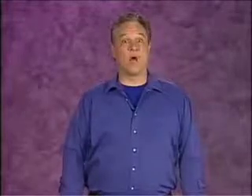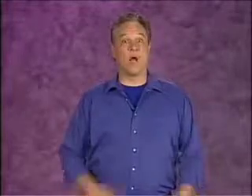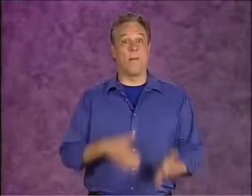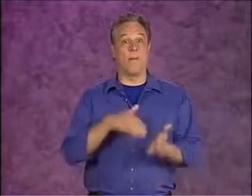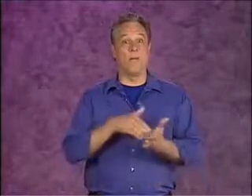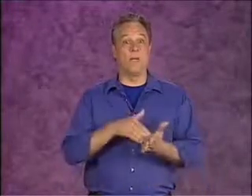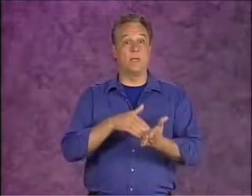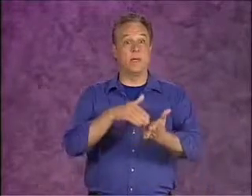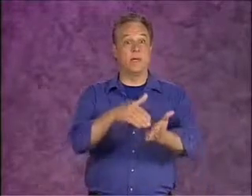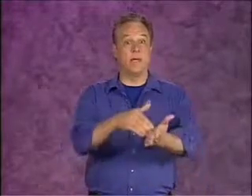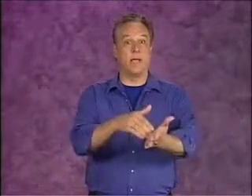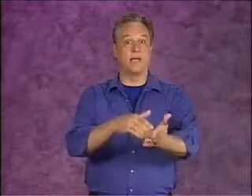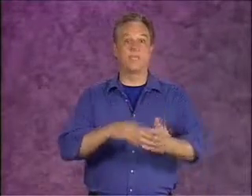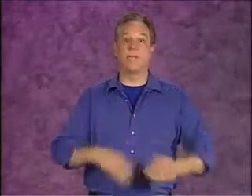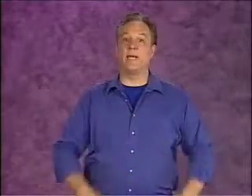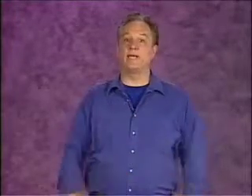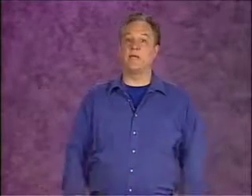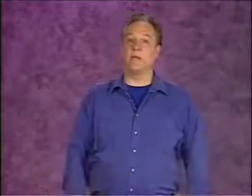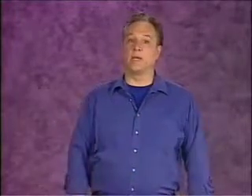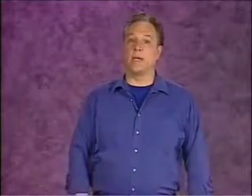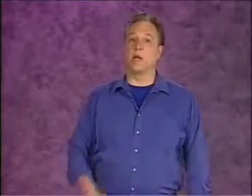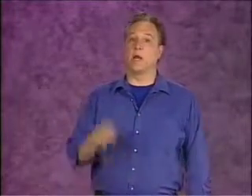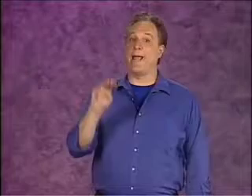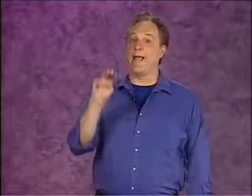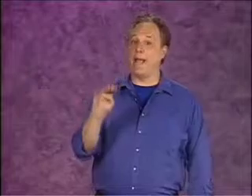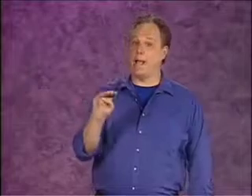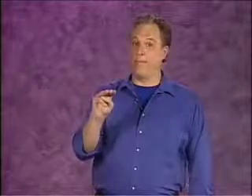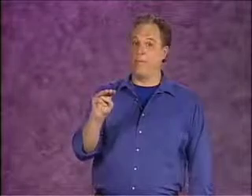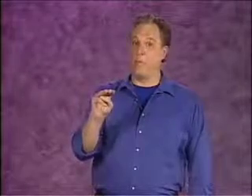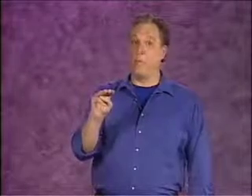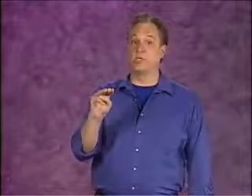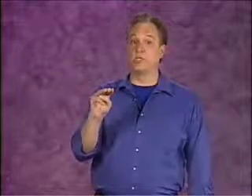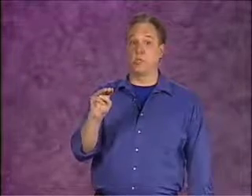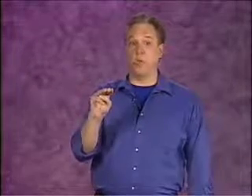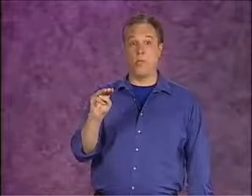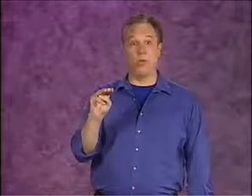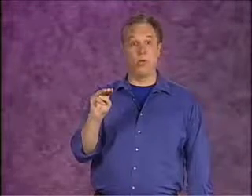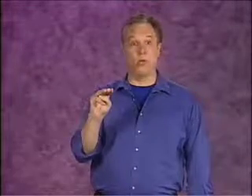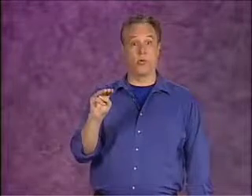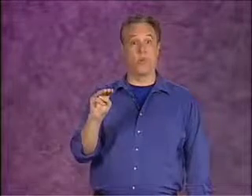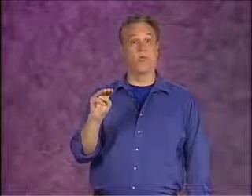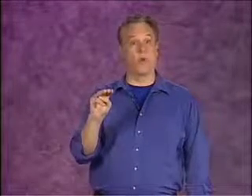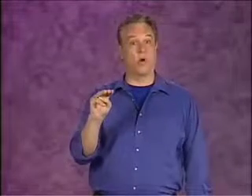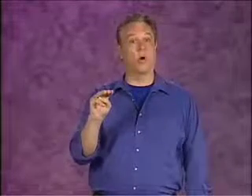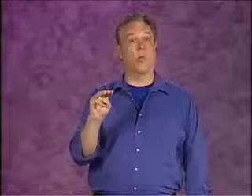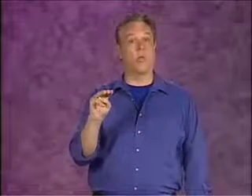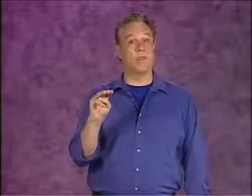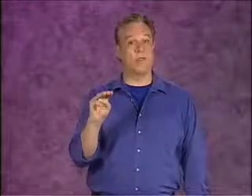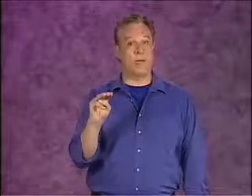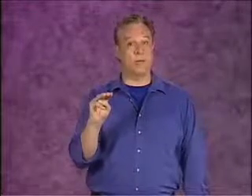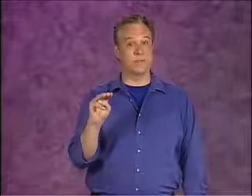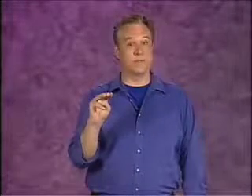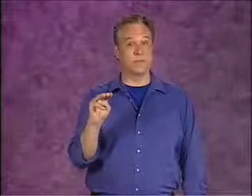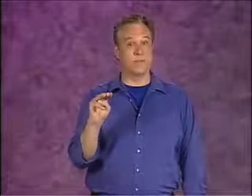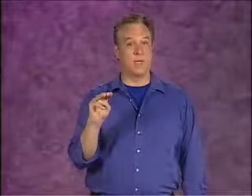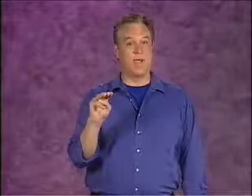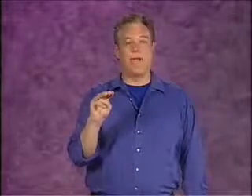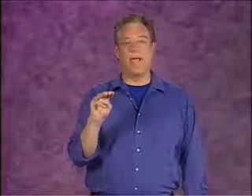a million is based on the letter M, which is the Roman numeral for 1,000. It's